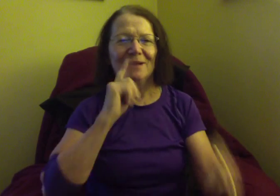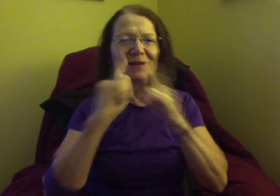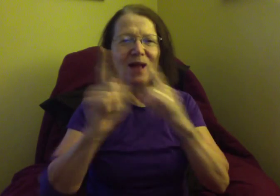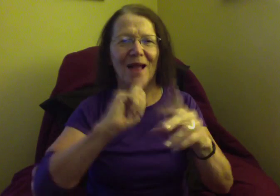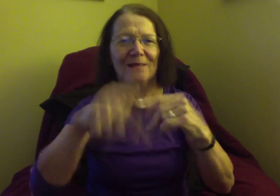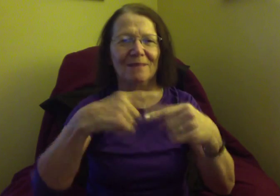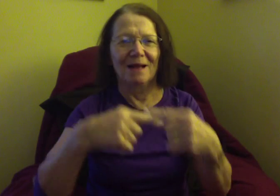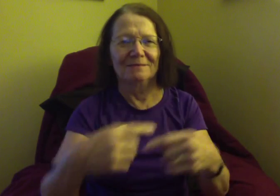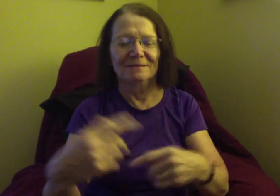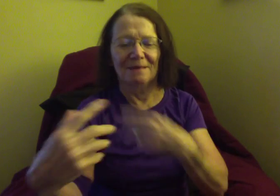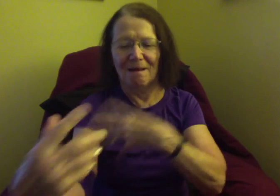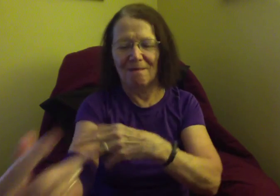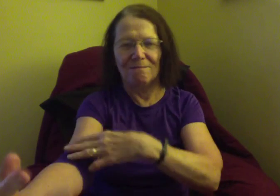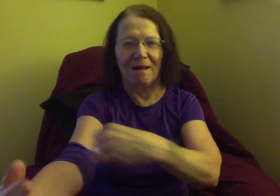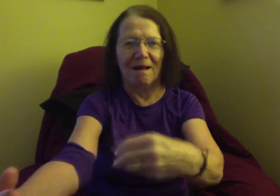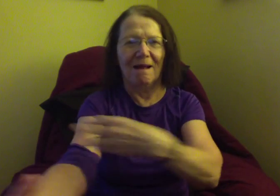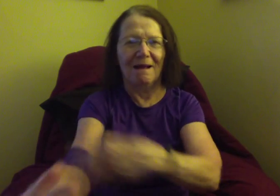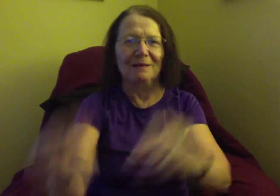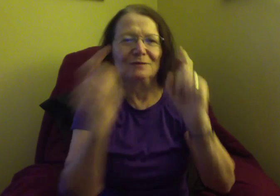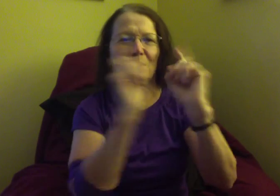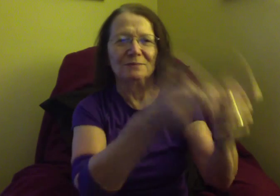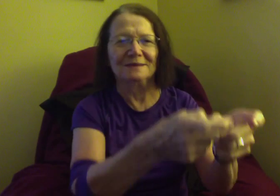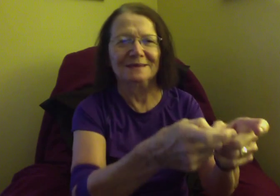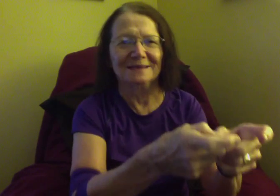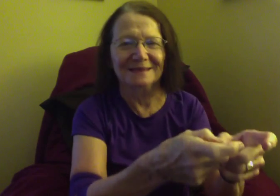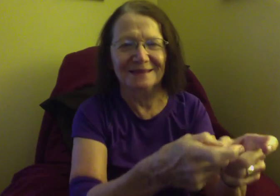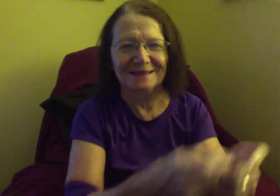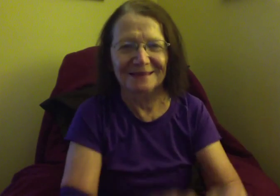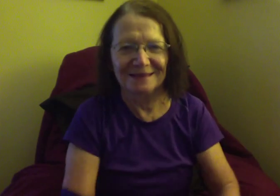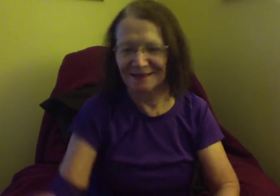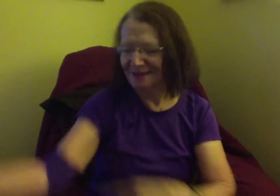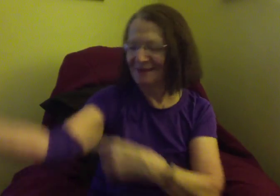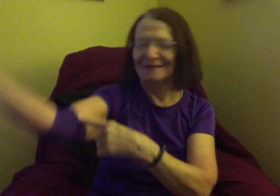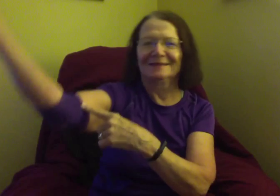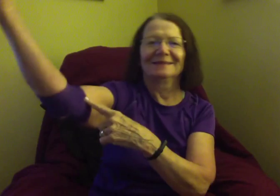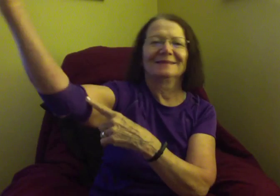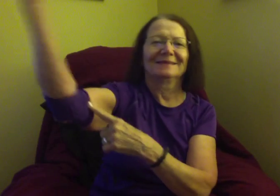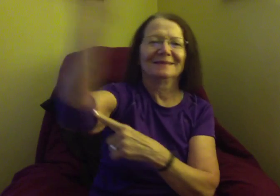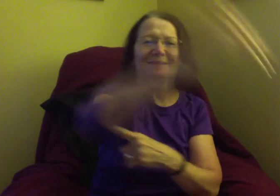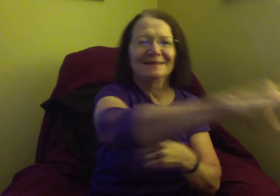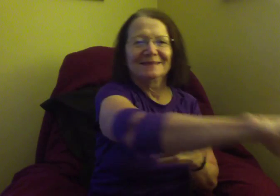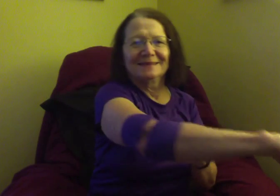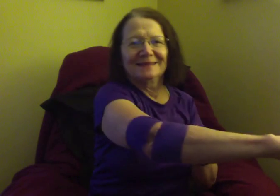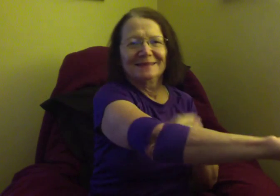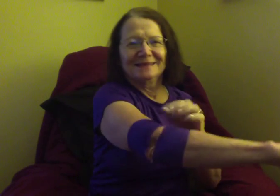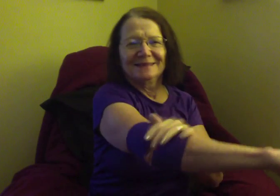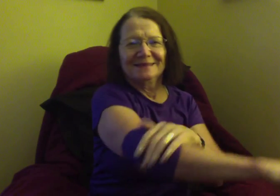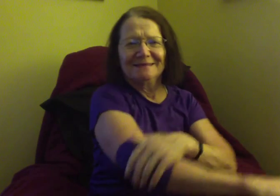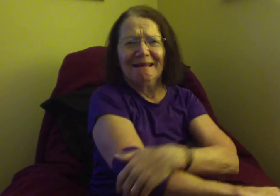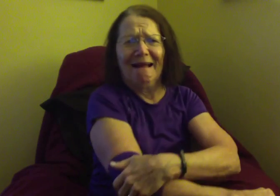That sounds like I